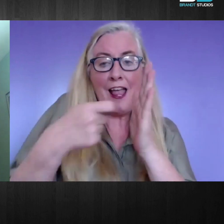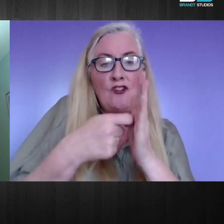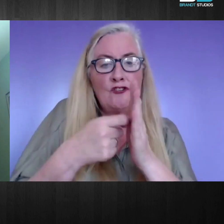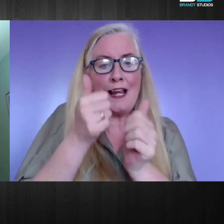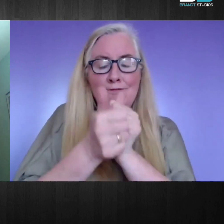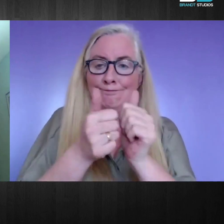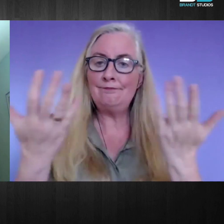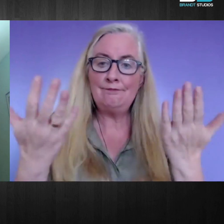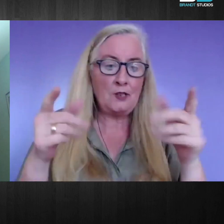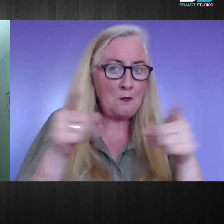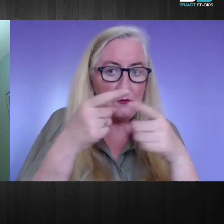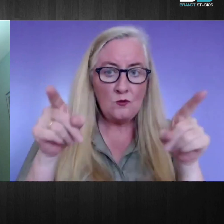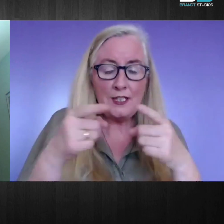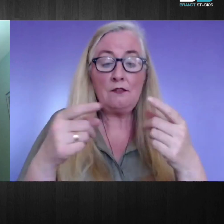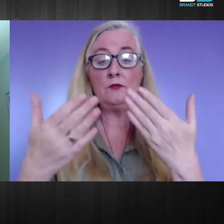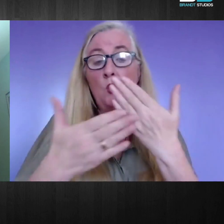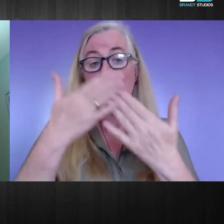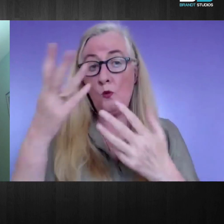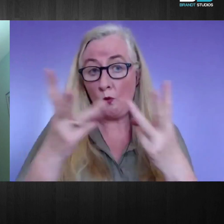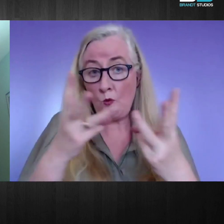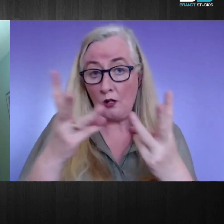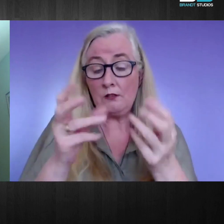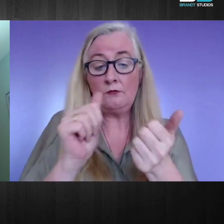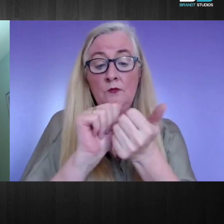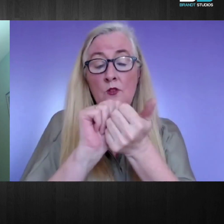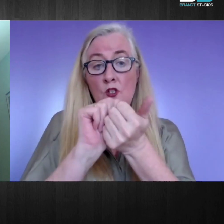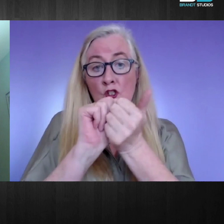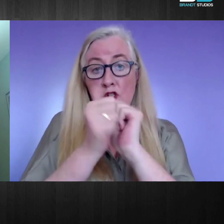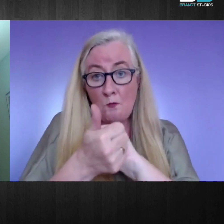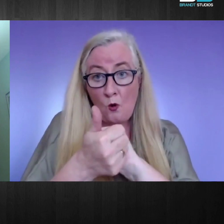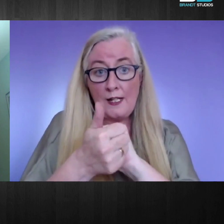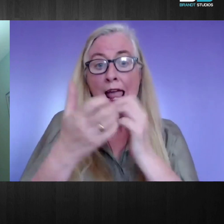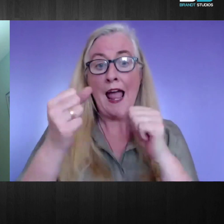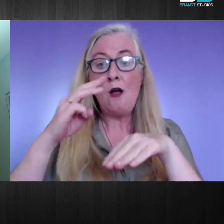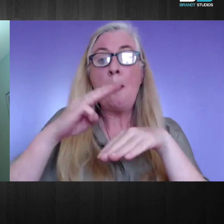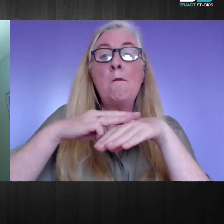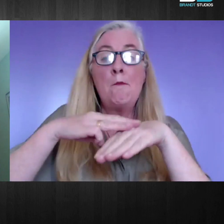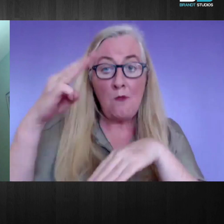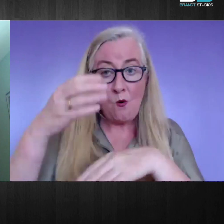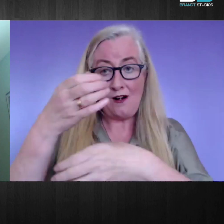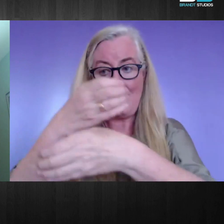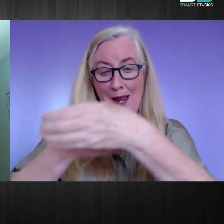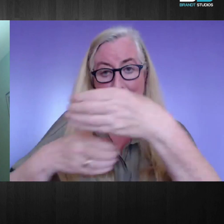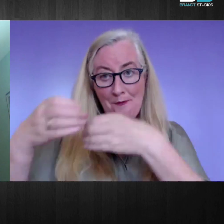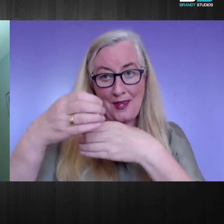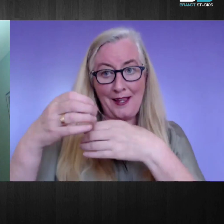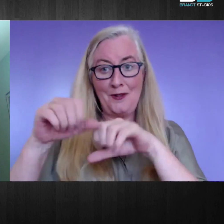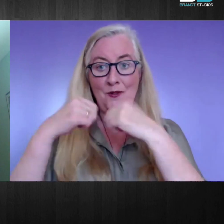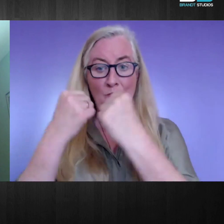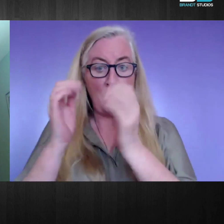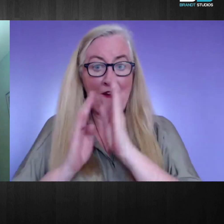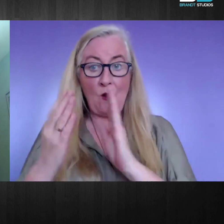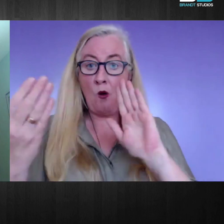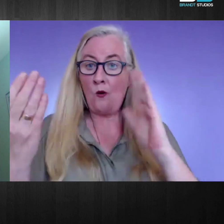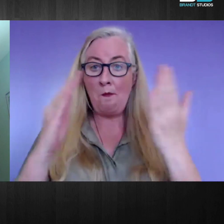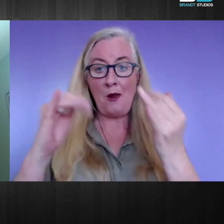work, sports, showed higher levels of empathy and pro-social behaviour than young people who weren't. So I suppose since